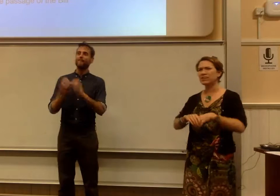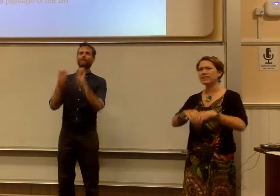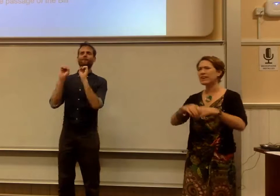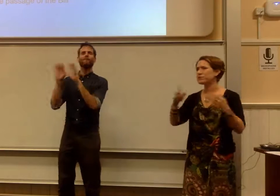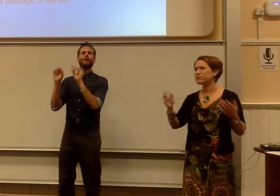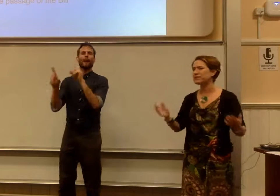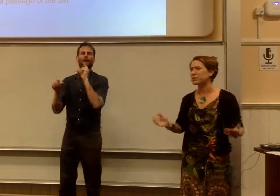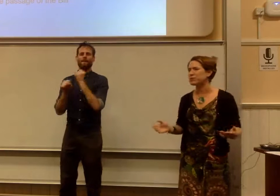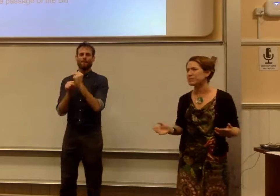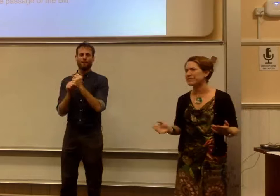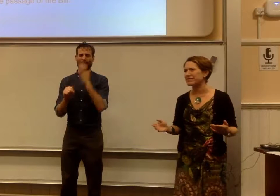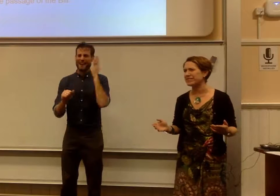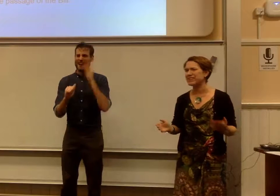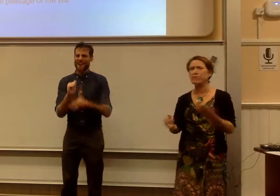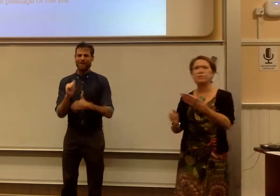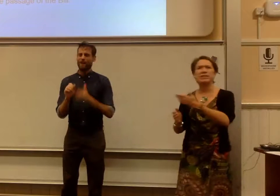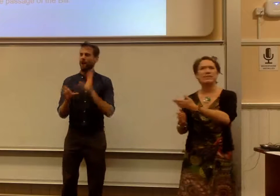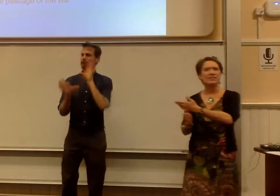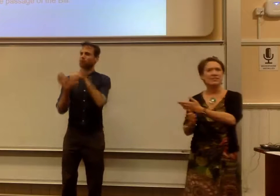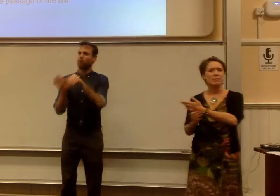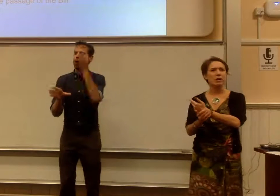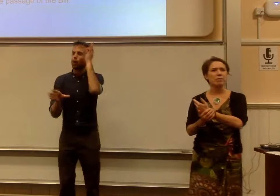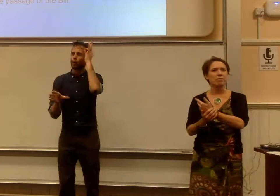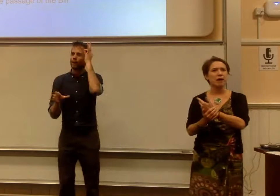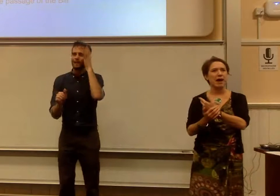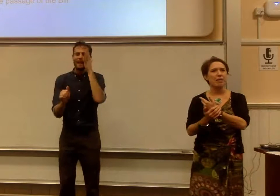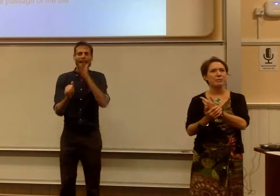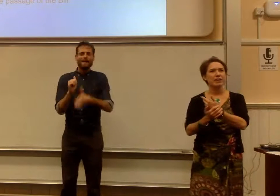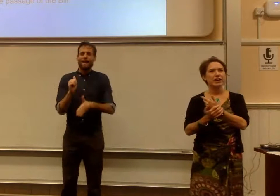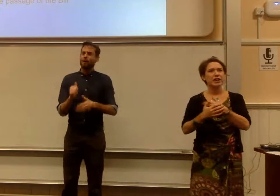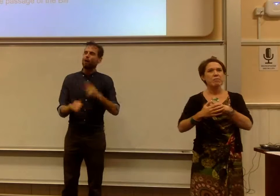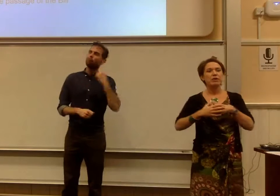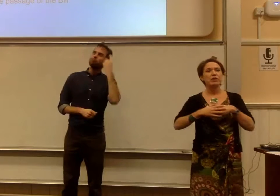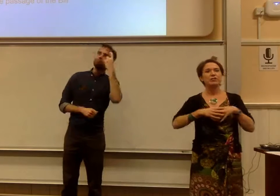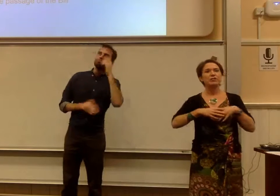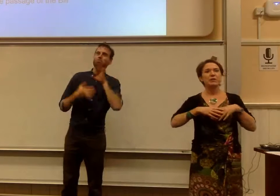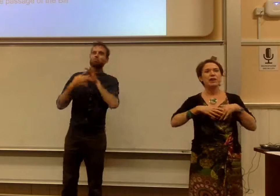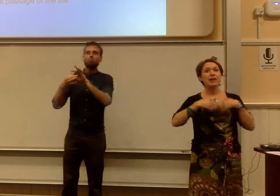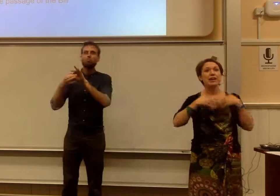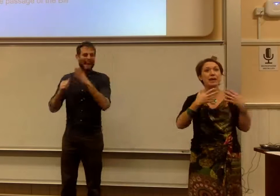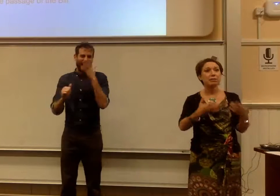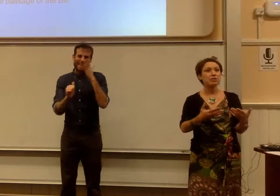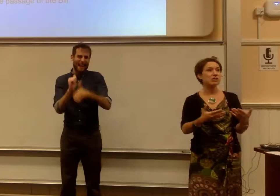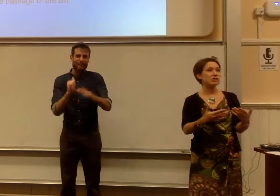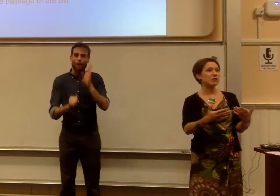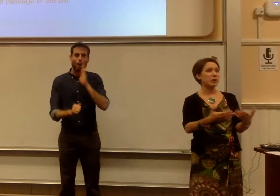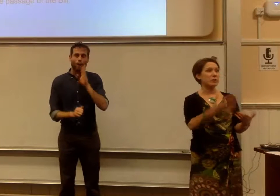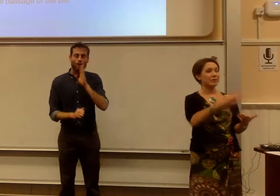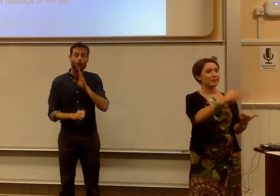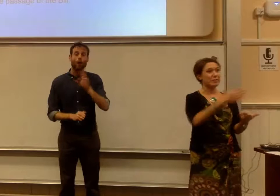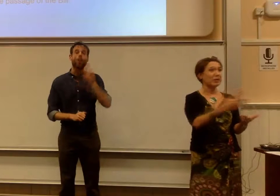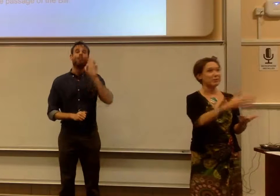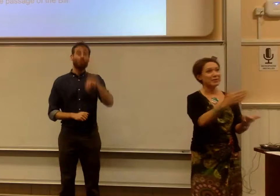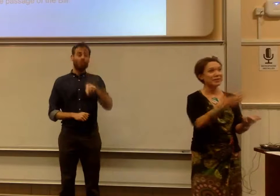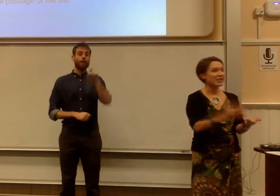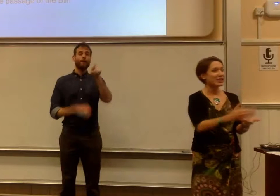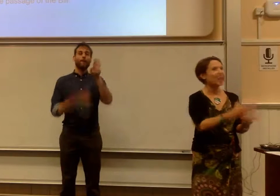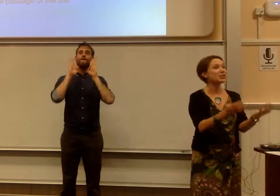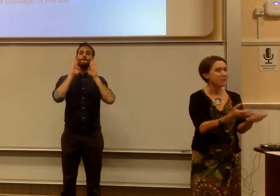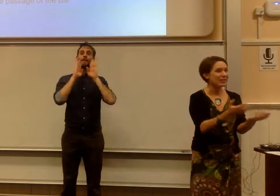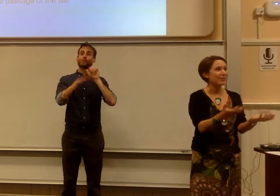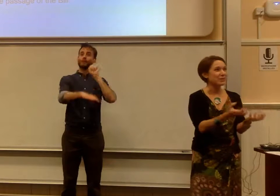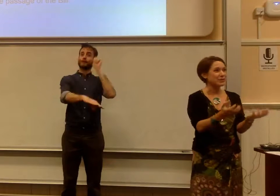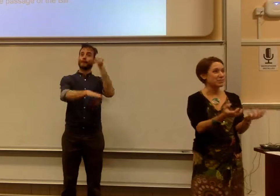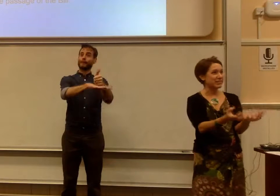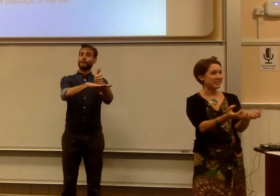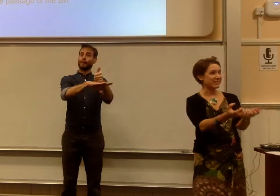legislation, never been to a committee, never been into the Parliament perhaps, because they were enabled to do so because the Parliament changed